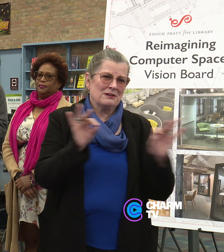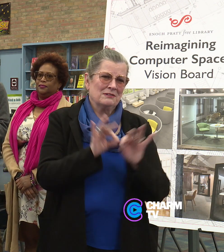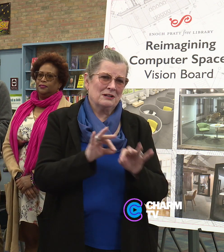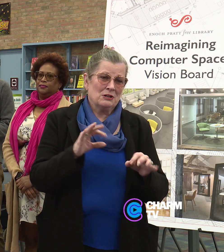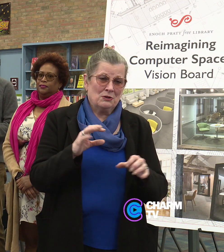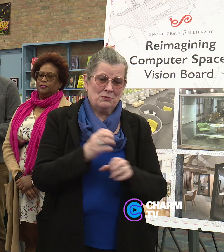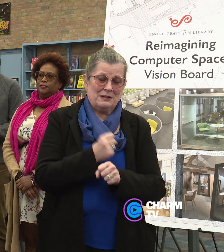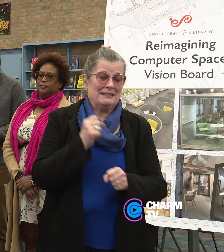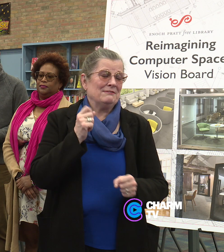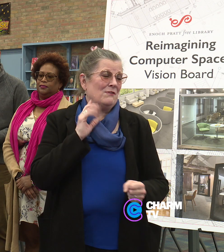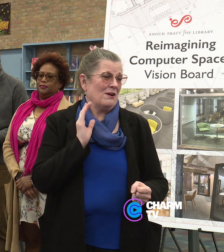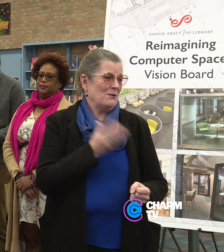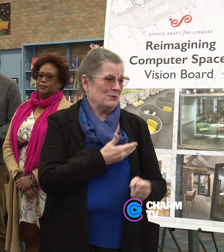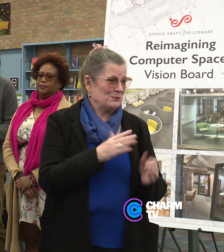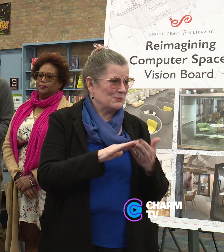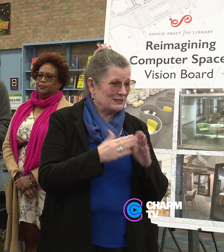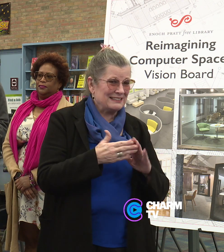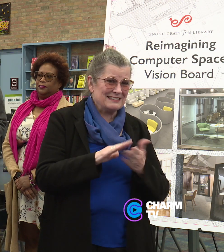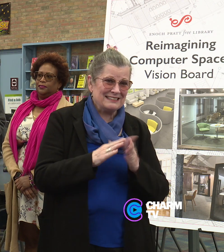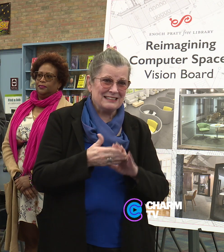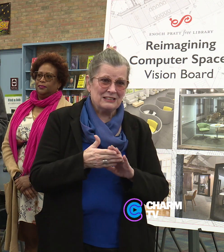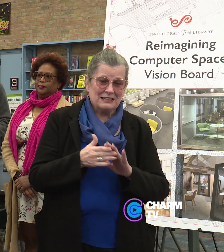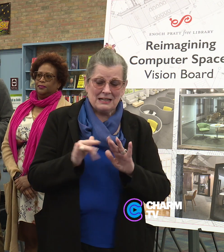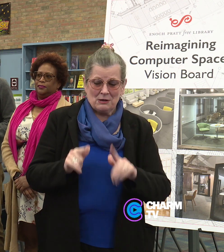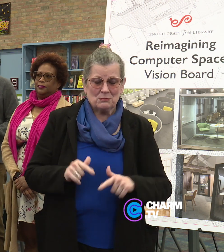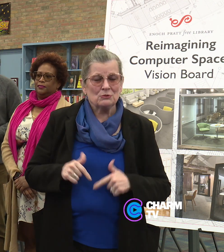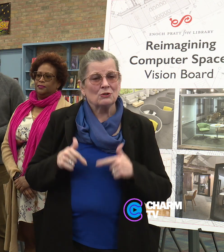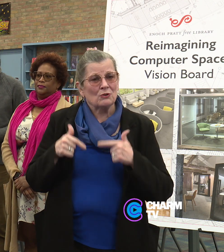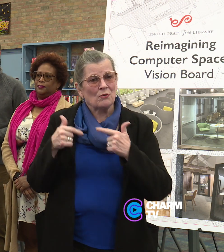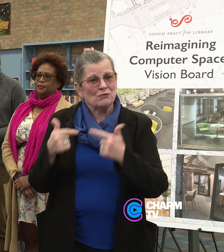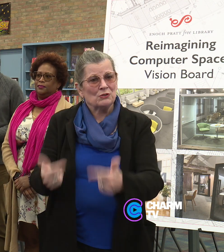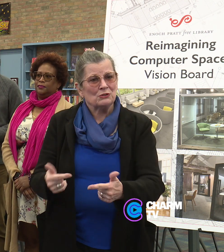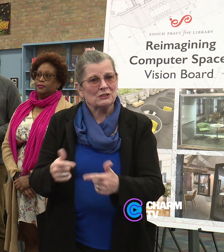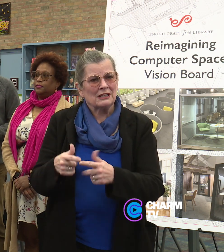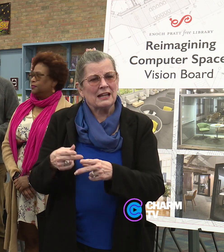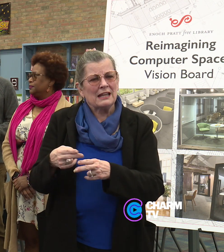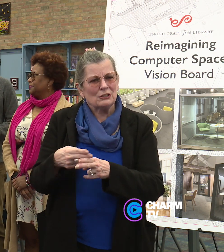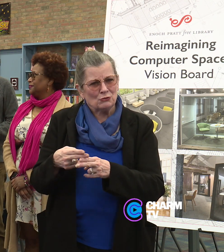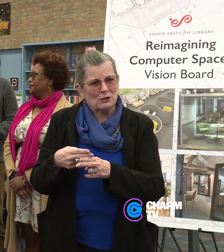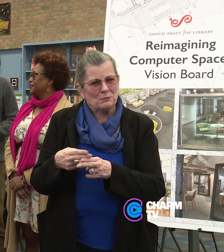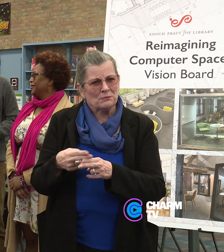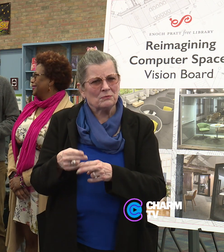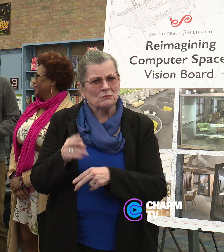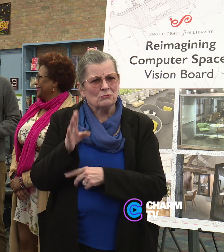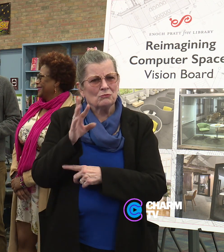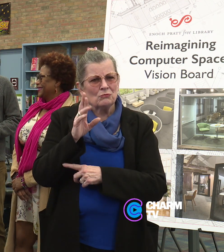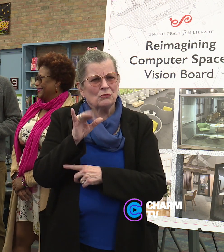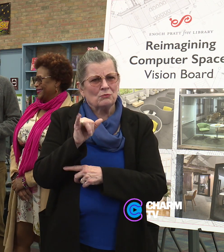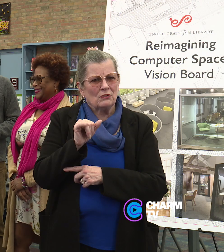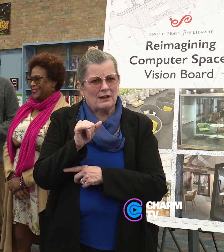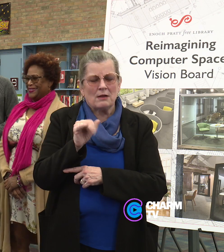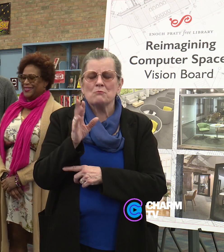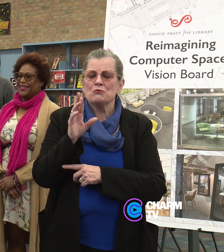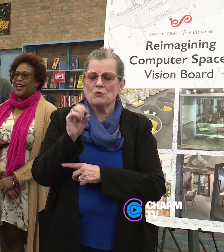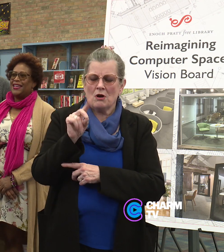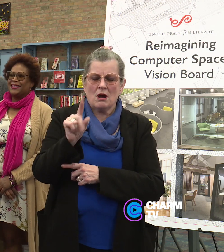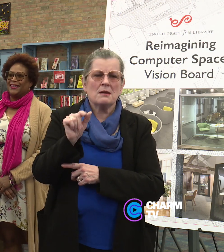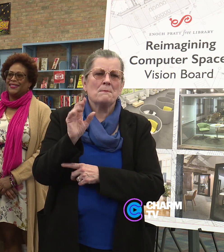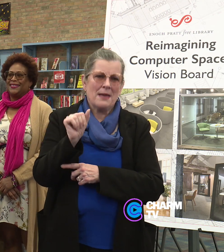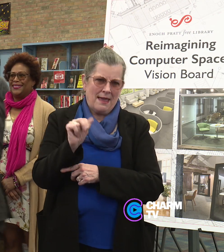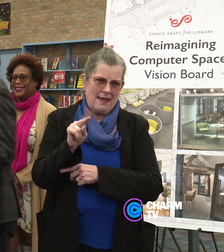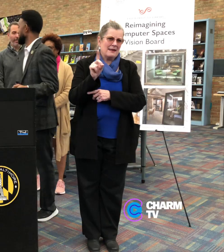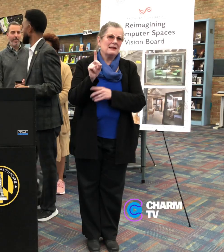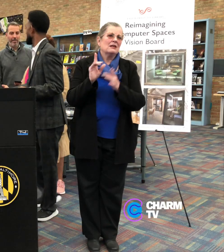communities. And with that, I will now turn it over to our interim Broadband and Digital Equity Director, Kenya